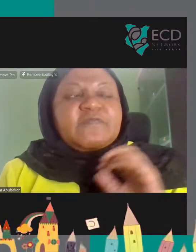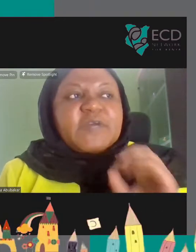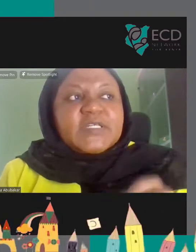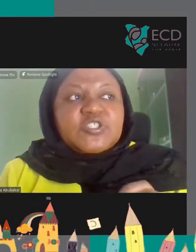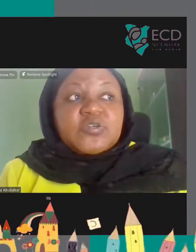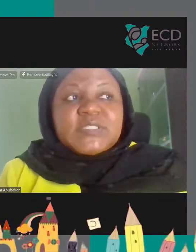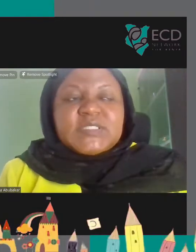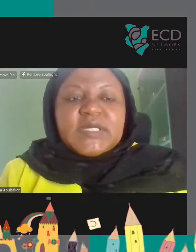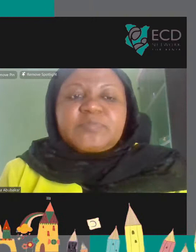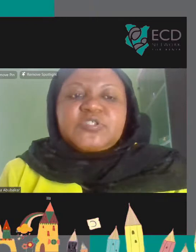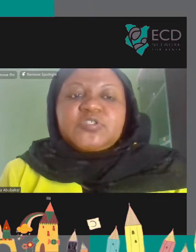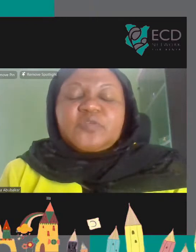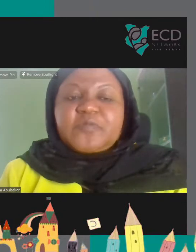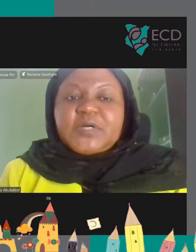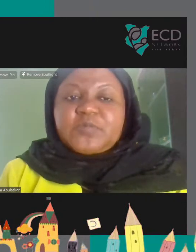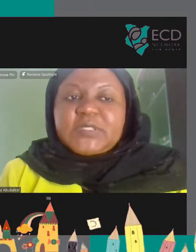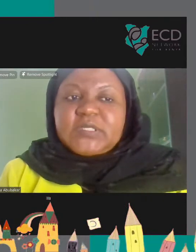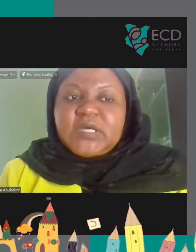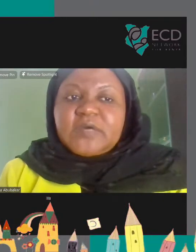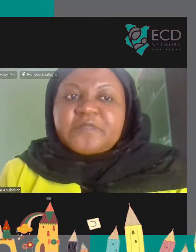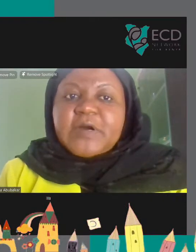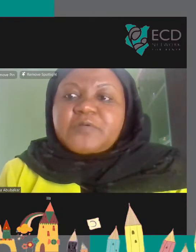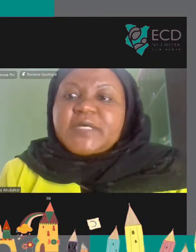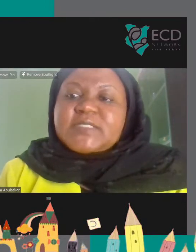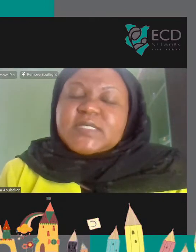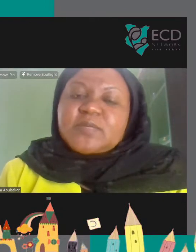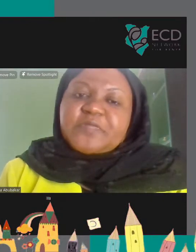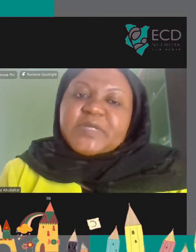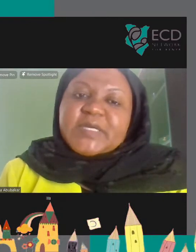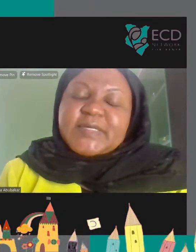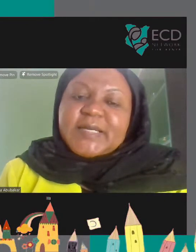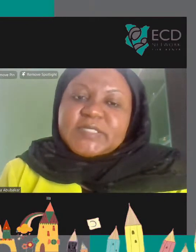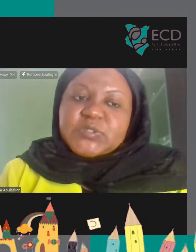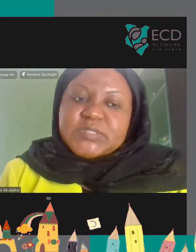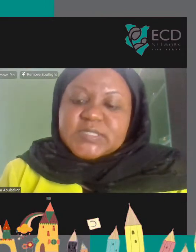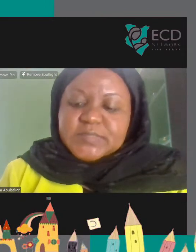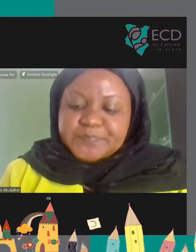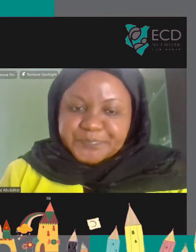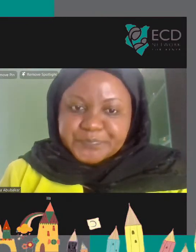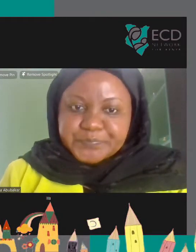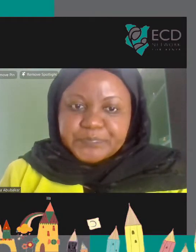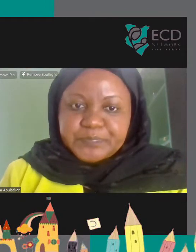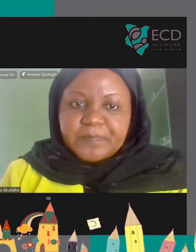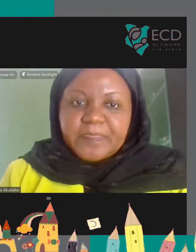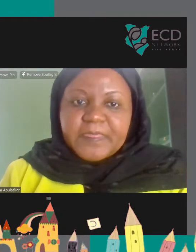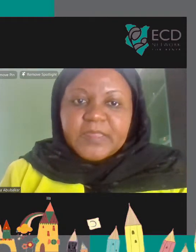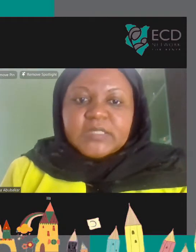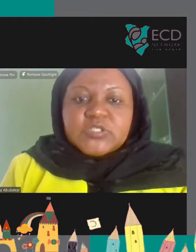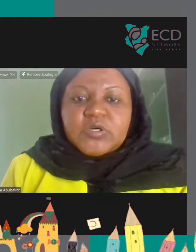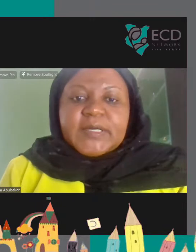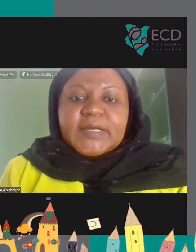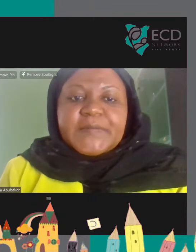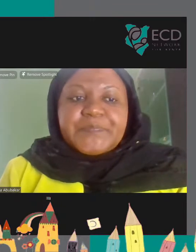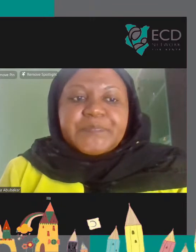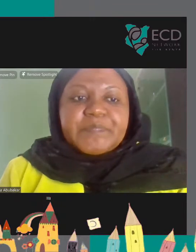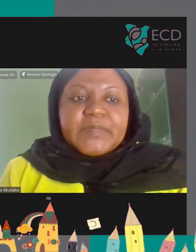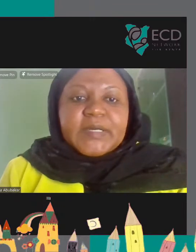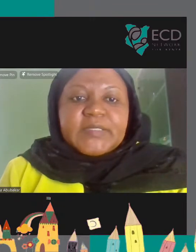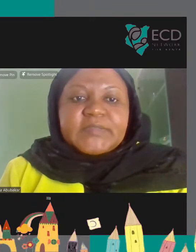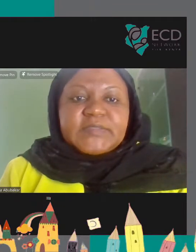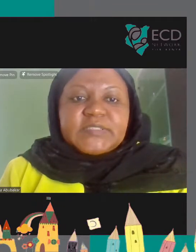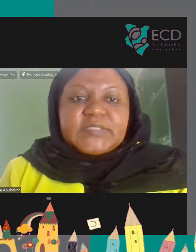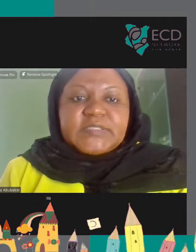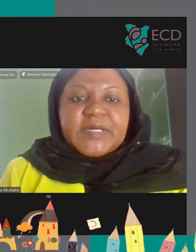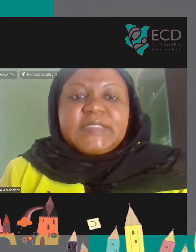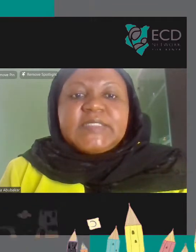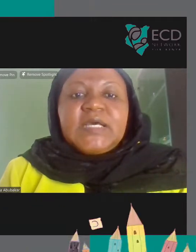give a very short snapshot of what we found and some of the key lessons. So